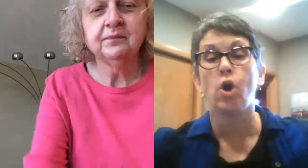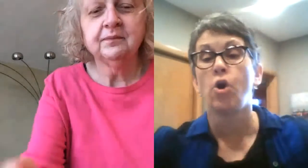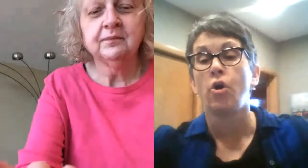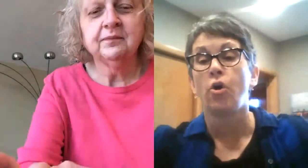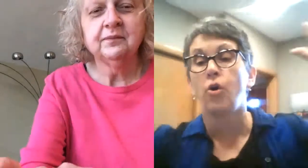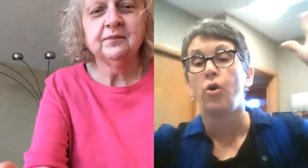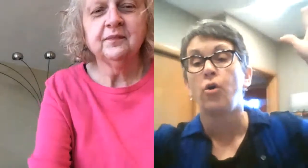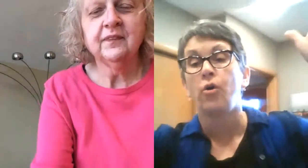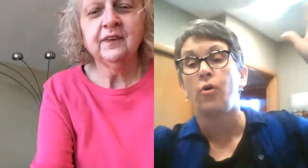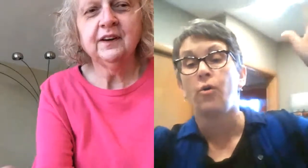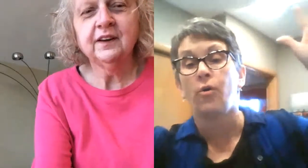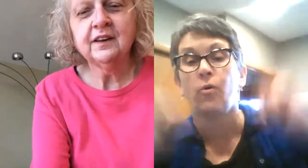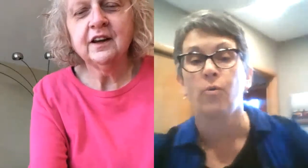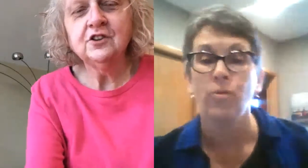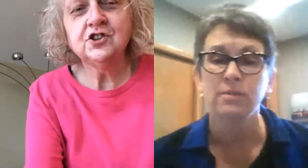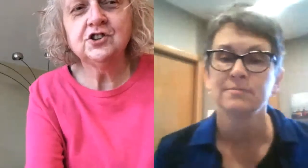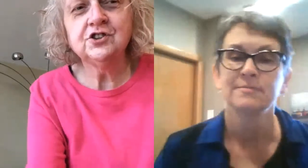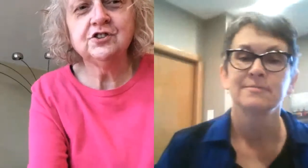E-I-E-I-O.